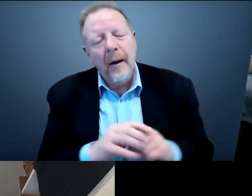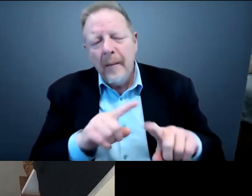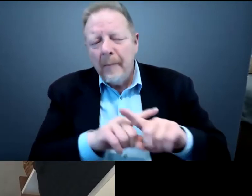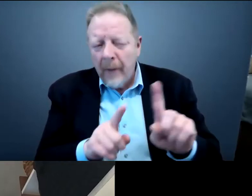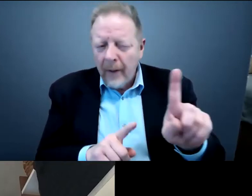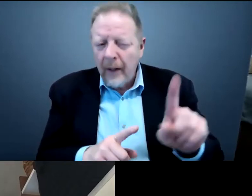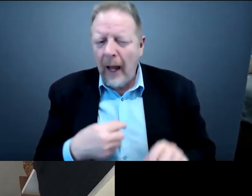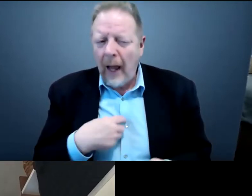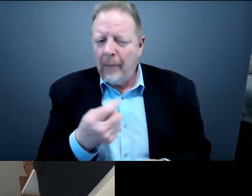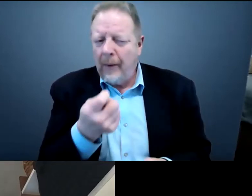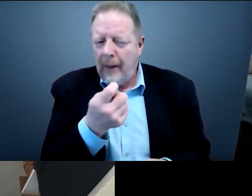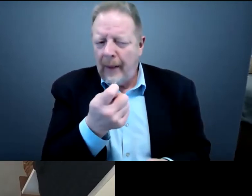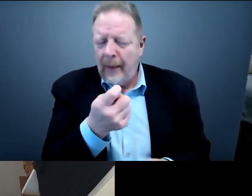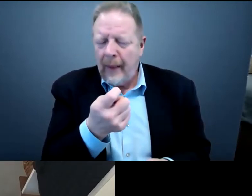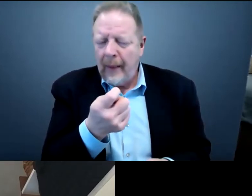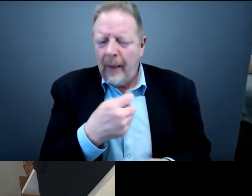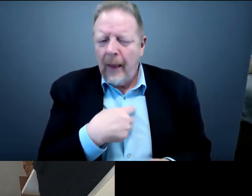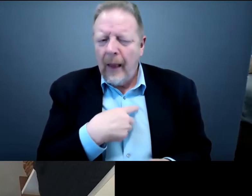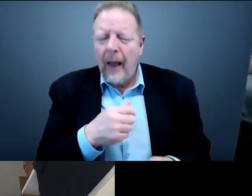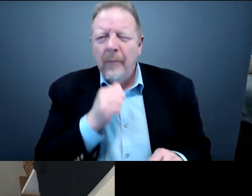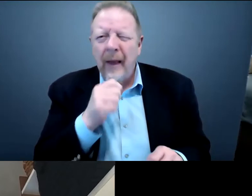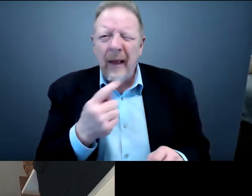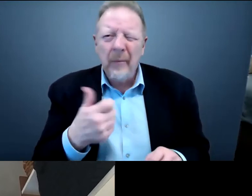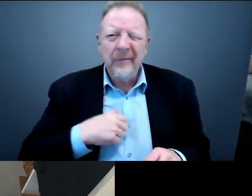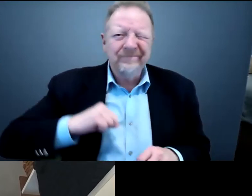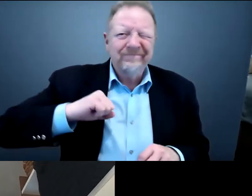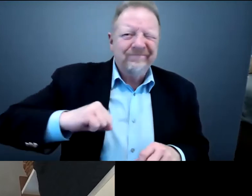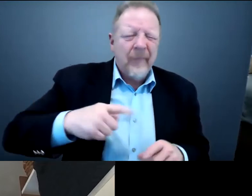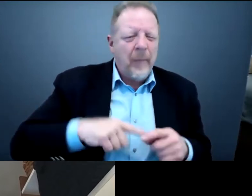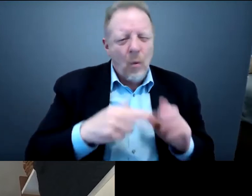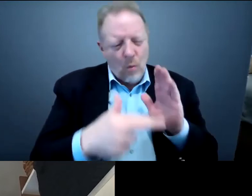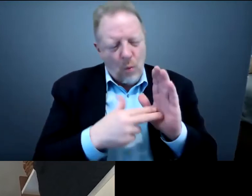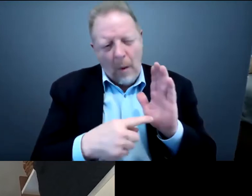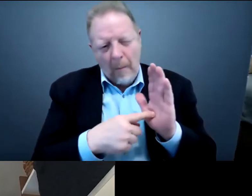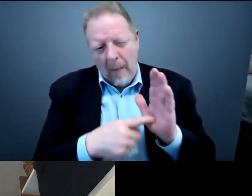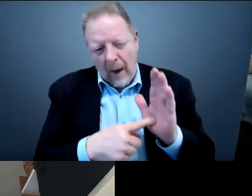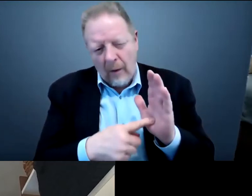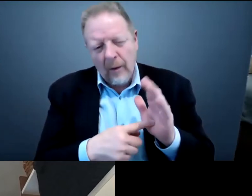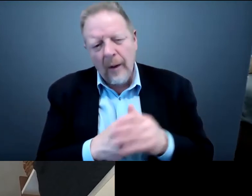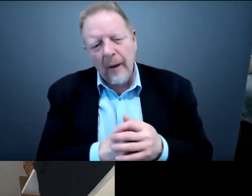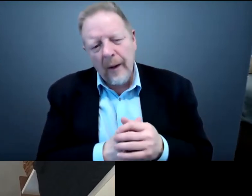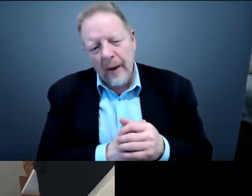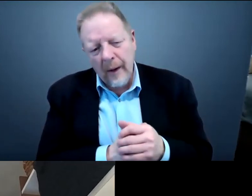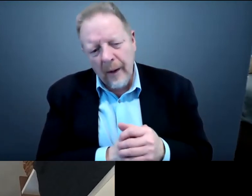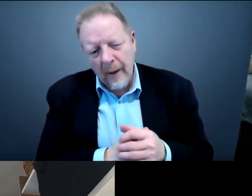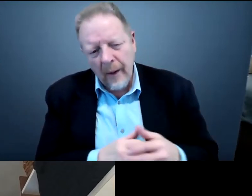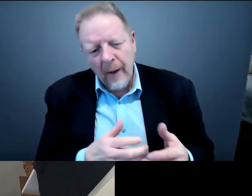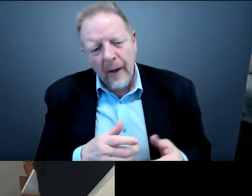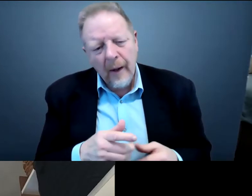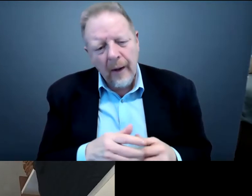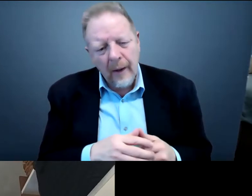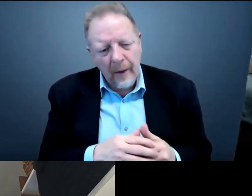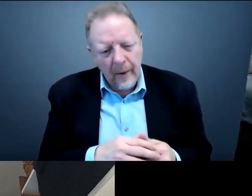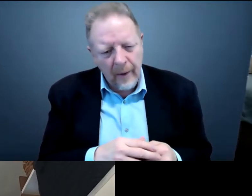a little bit more reluctant about the role model, because in some ways it makes me feel even more of a failure than I